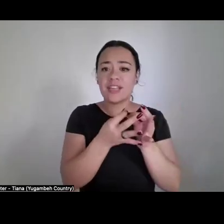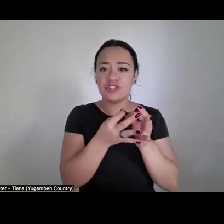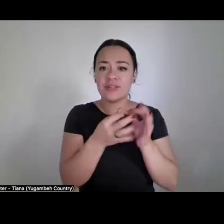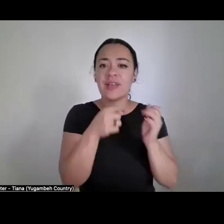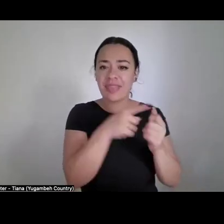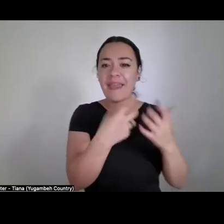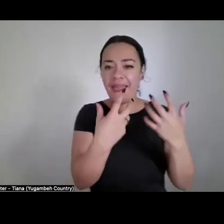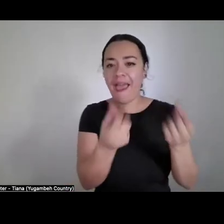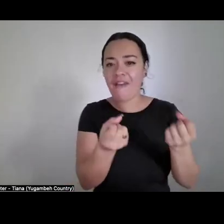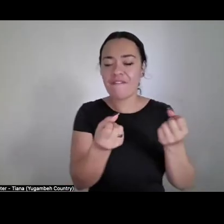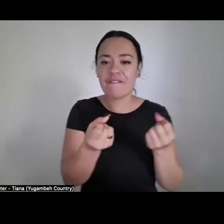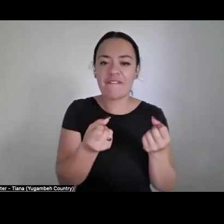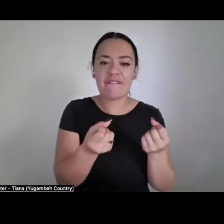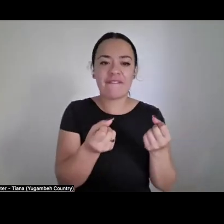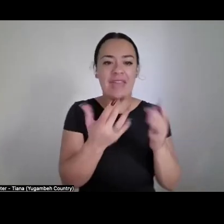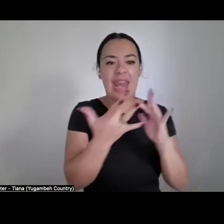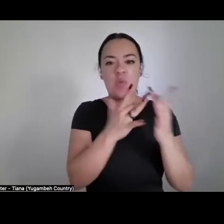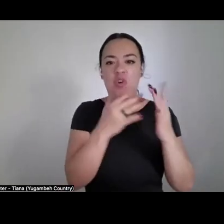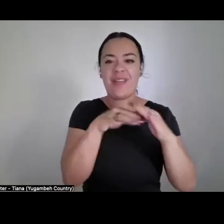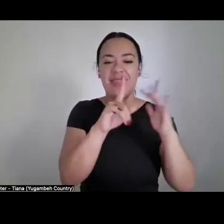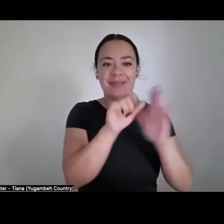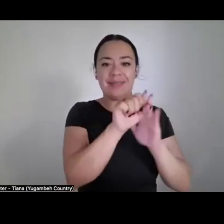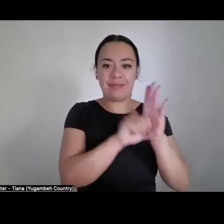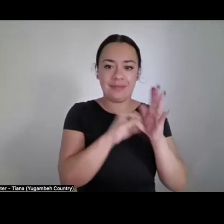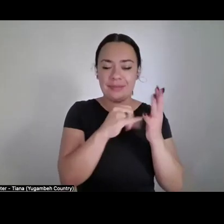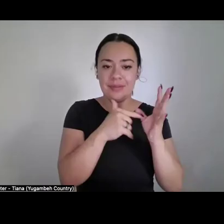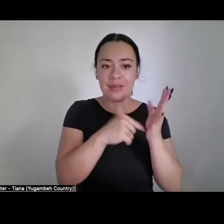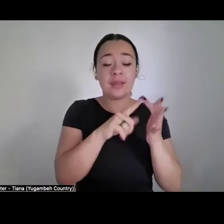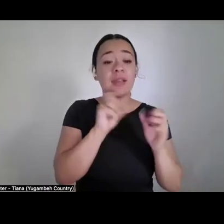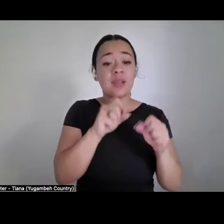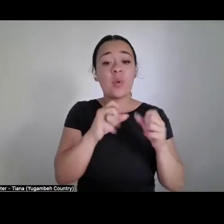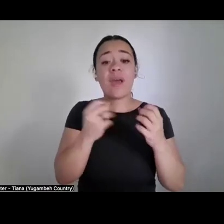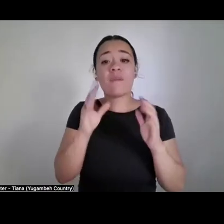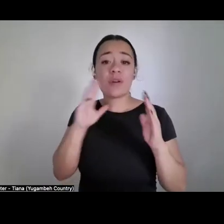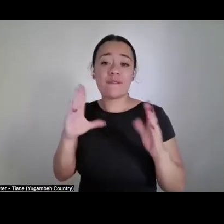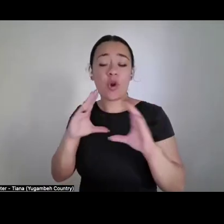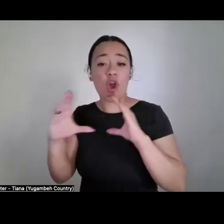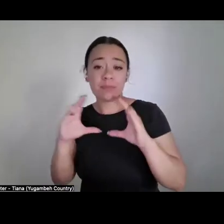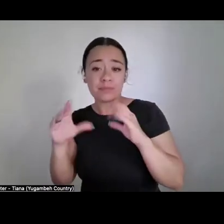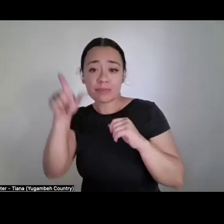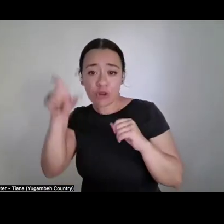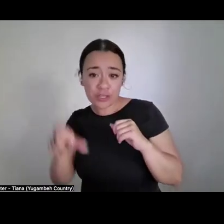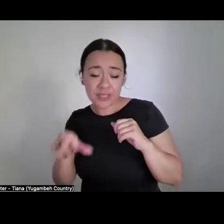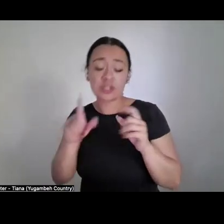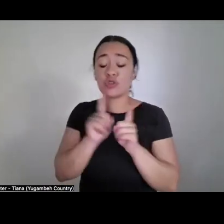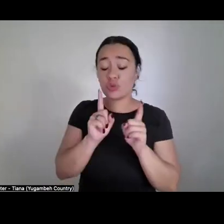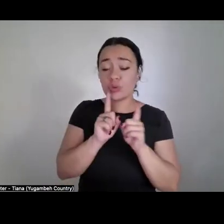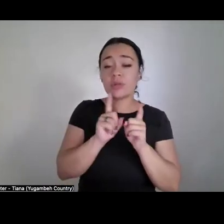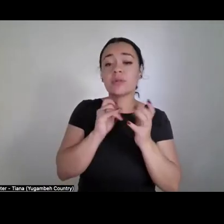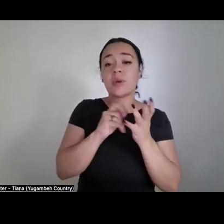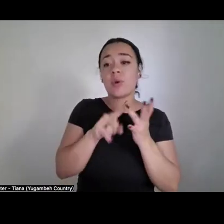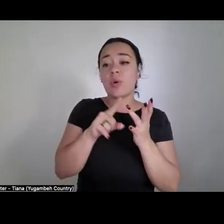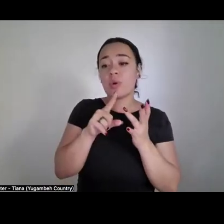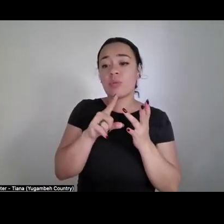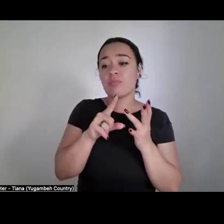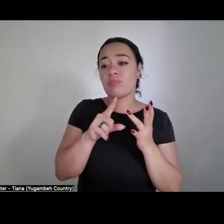And we'll also, I guess it's a good thing to note that we also have a wonderful comms person, and we would also love to help